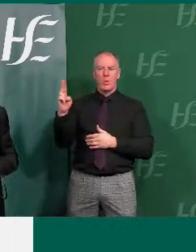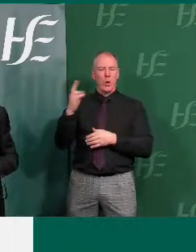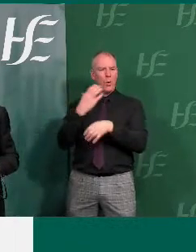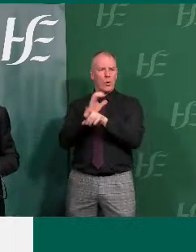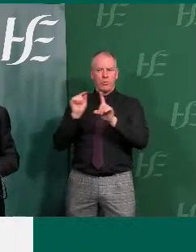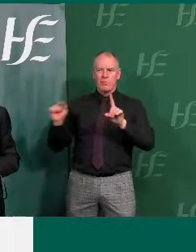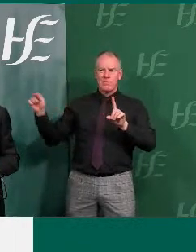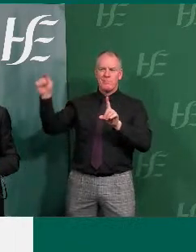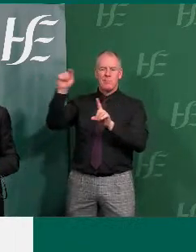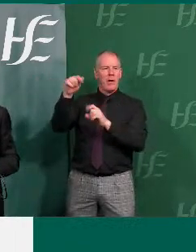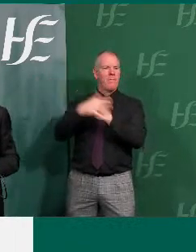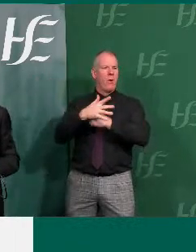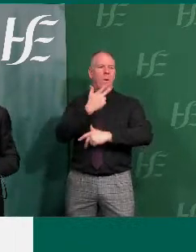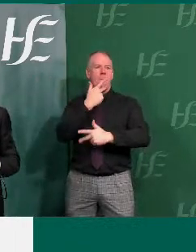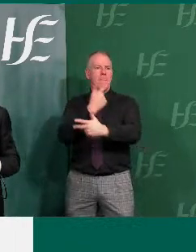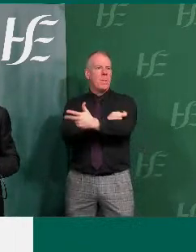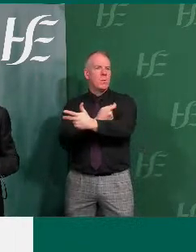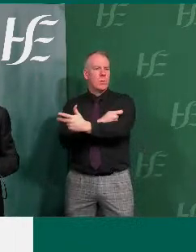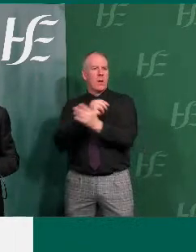boosters programme.